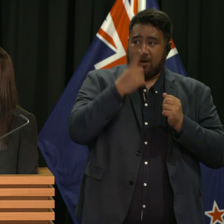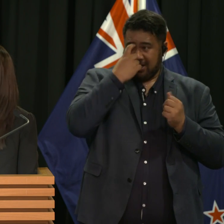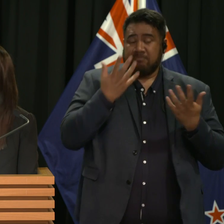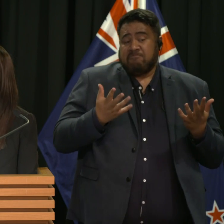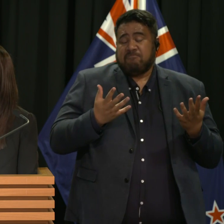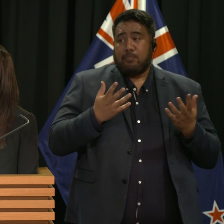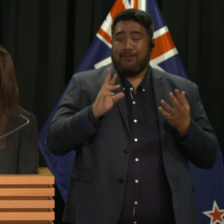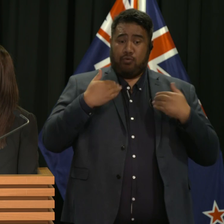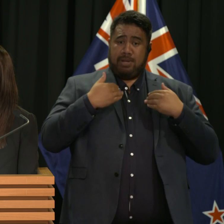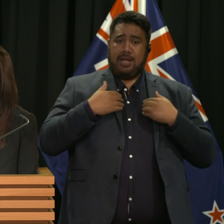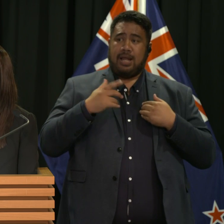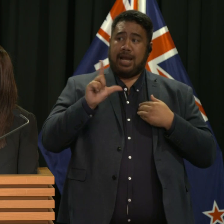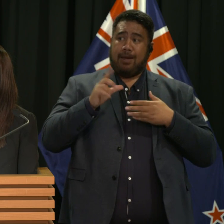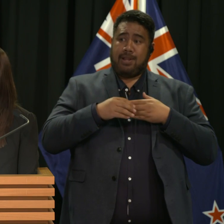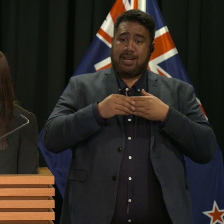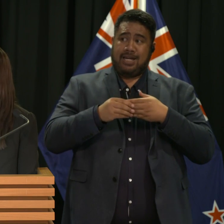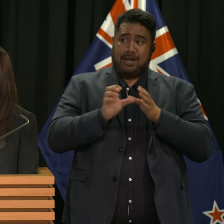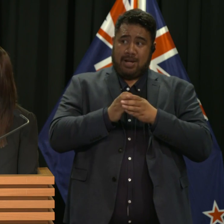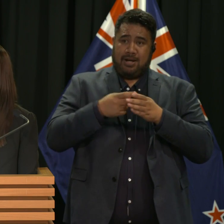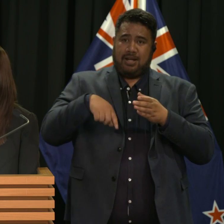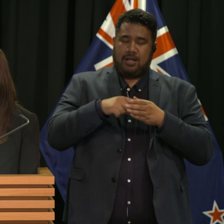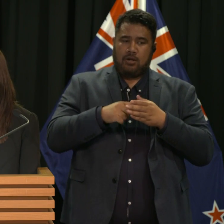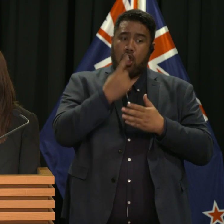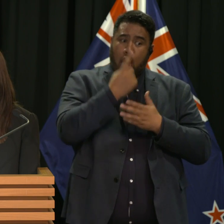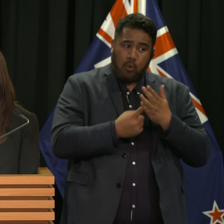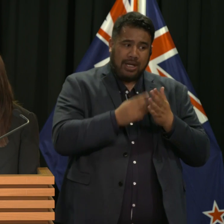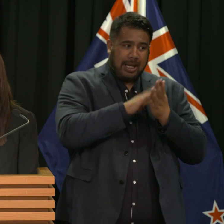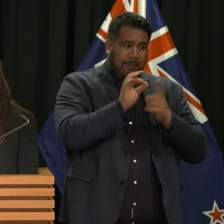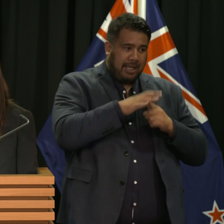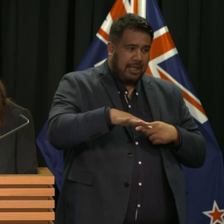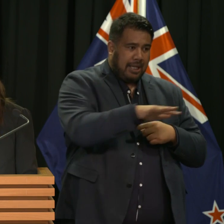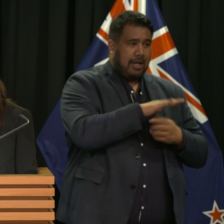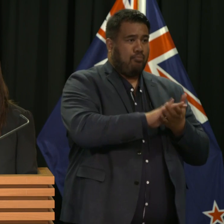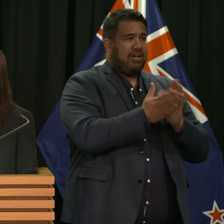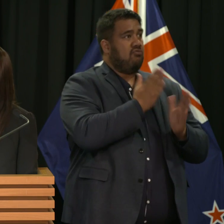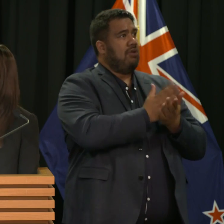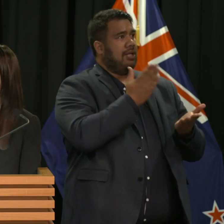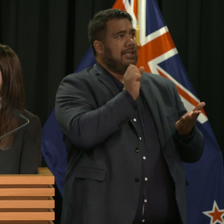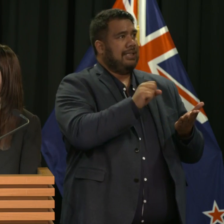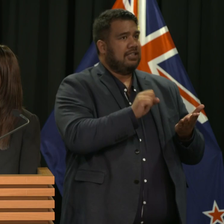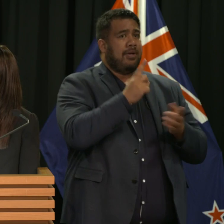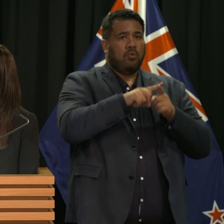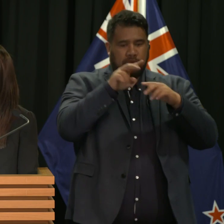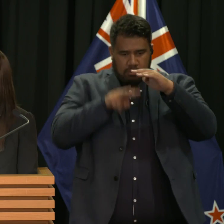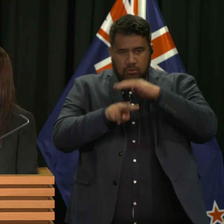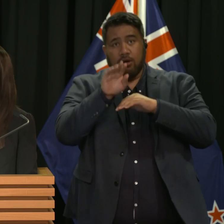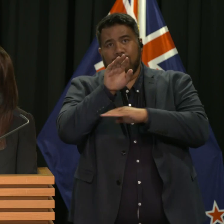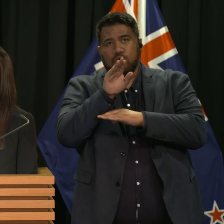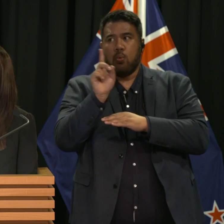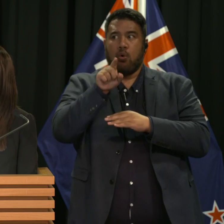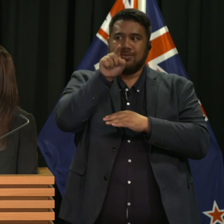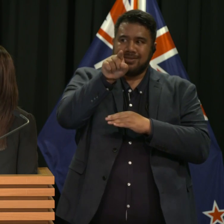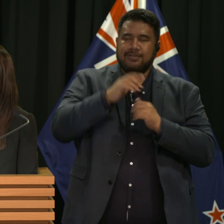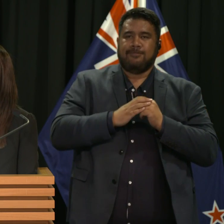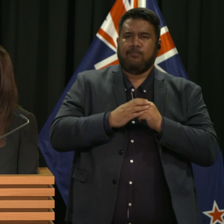as Labour leader, I also wanted to look beyond that practical reality into the future. As I say, I've